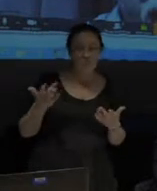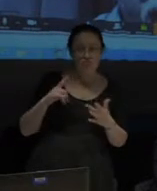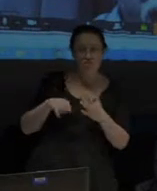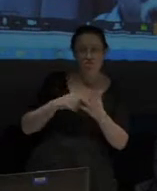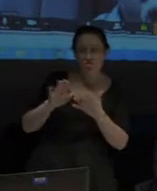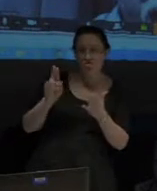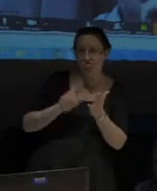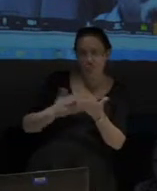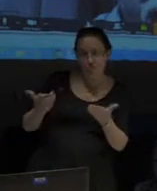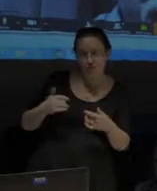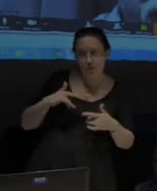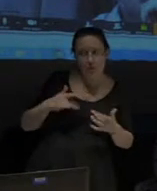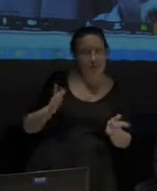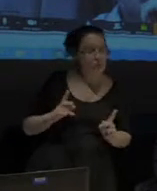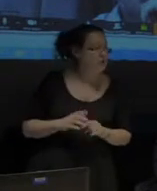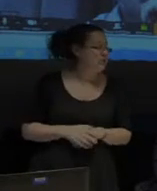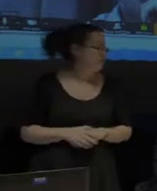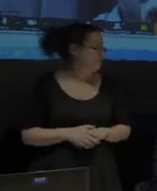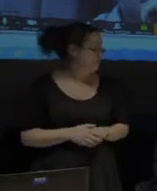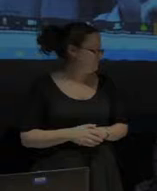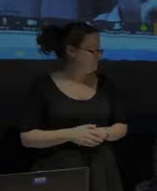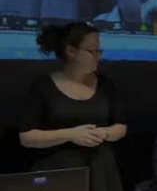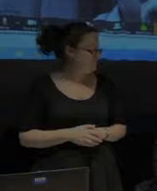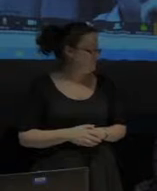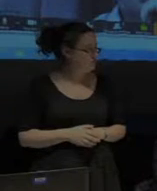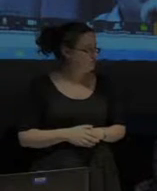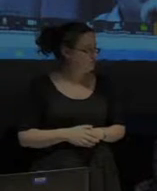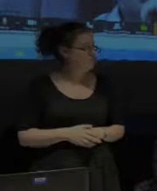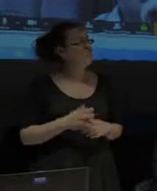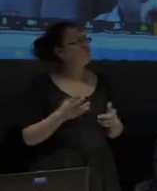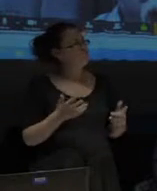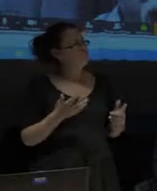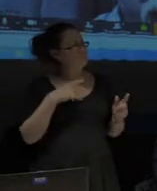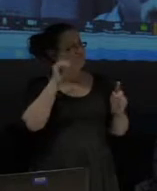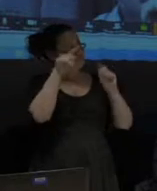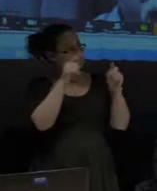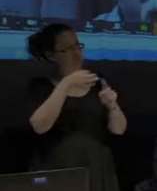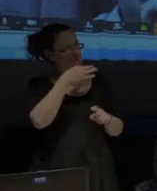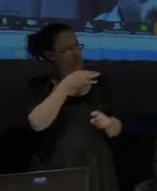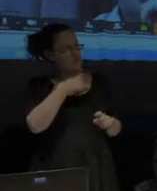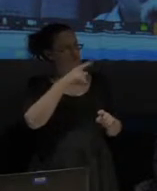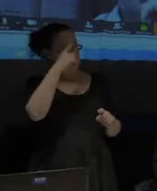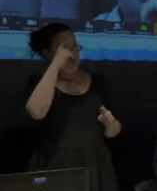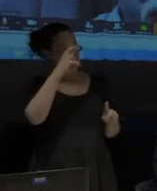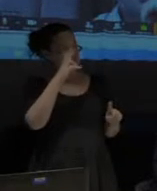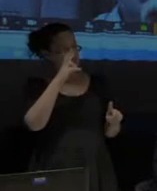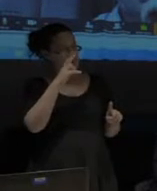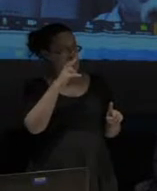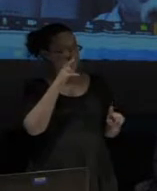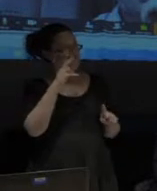So, yeah, a few thoughts on that one, I think, just reflecting on